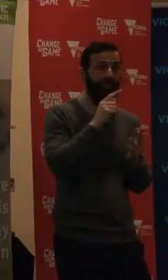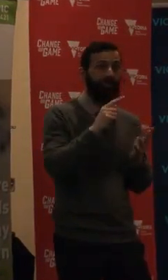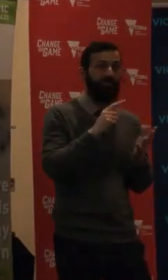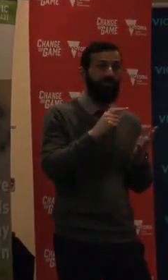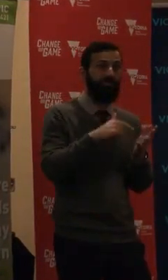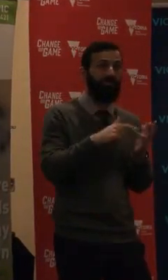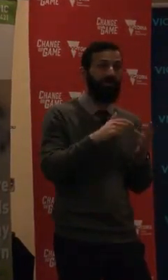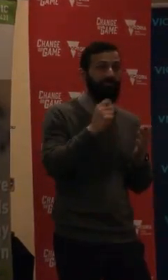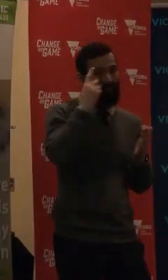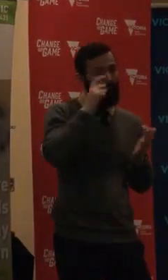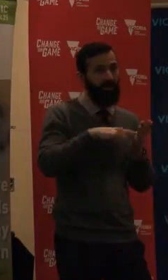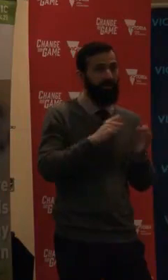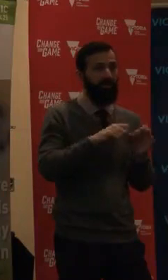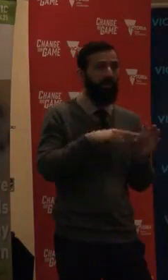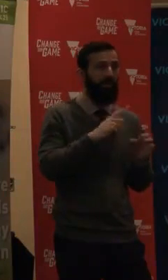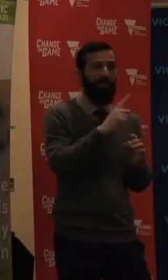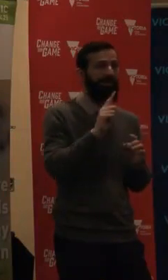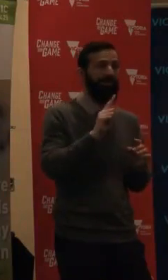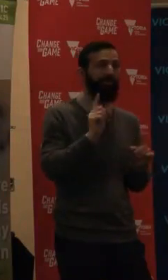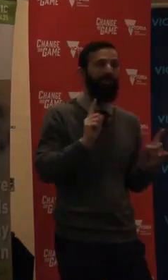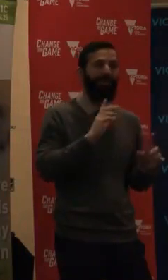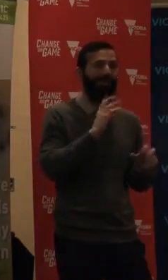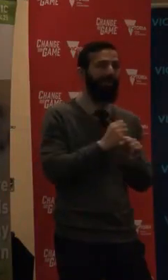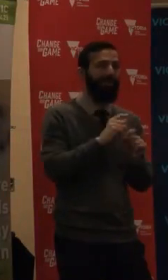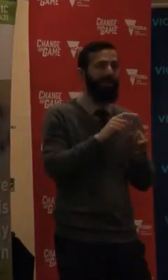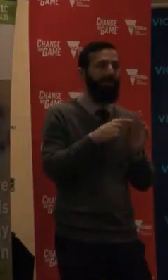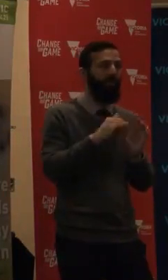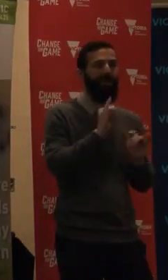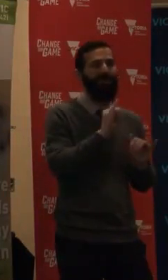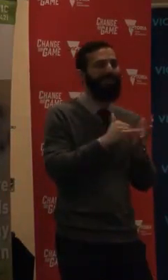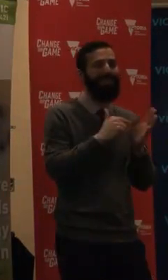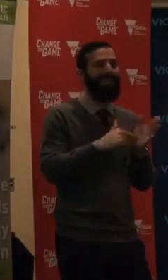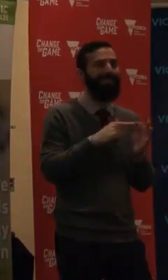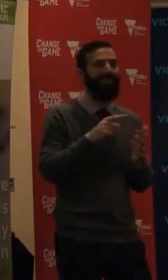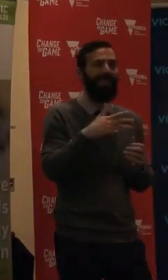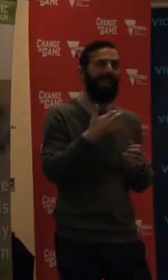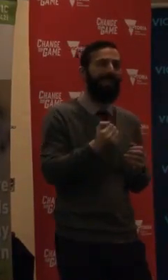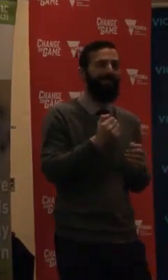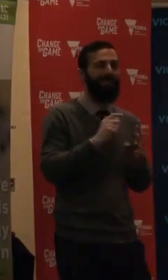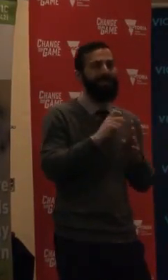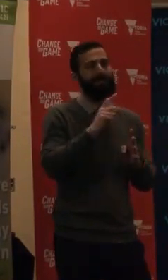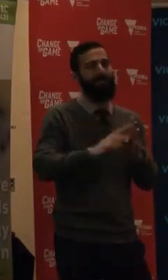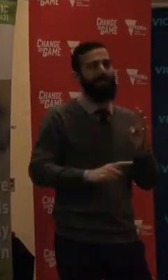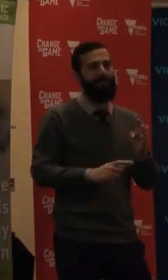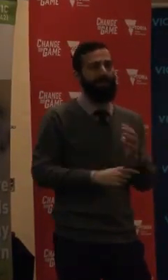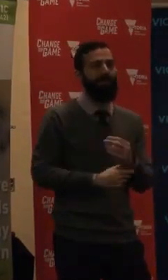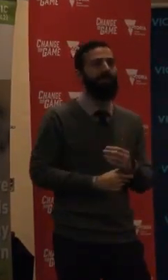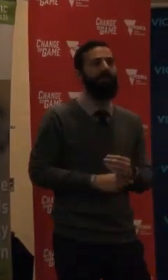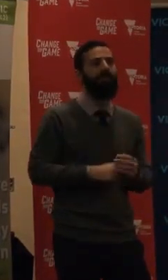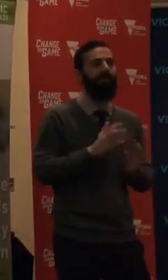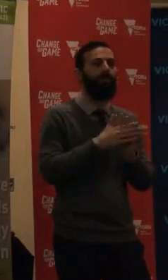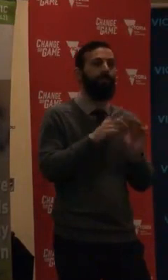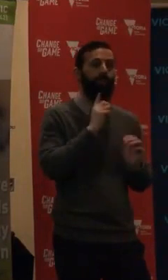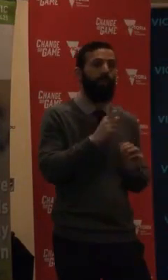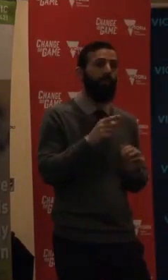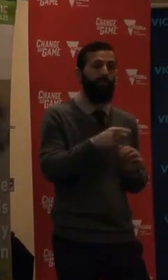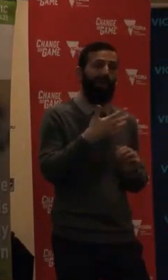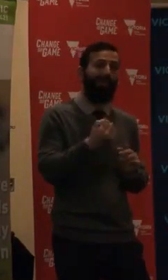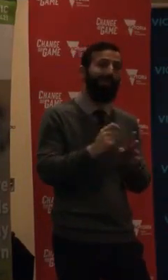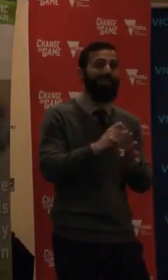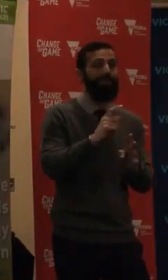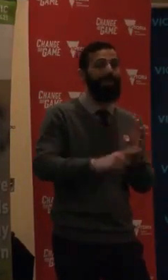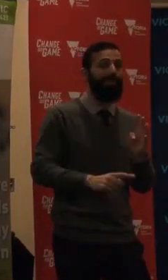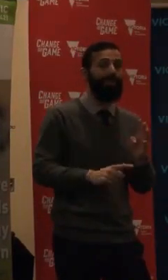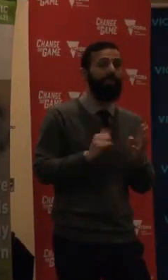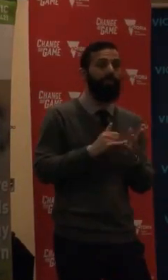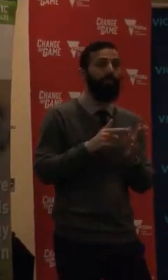by whichever government department, in whichever state you might be, as having a significant disability. And therefore you were told, you've got a significant